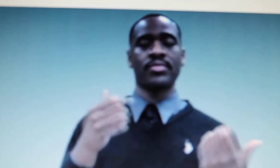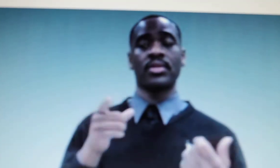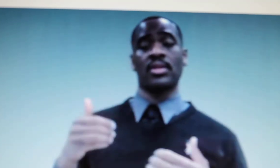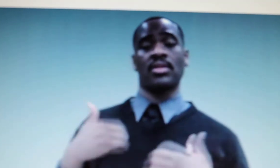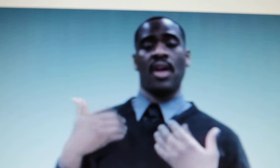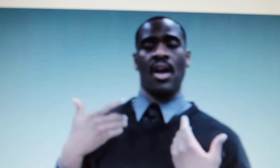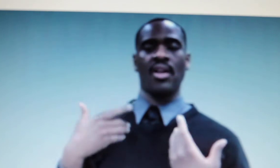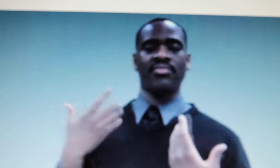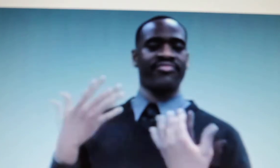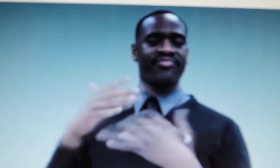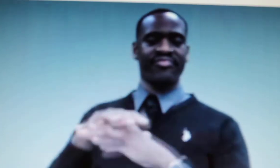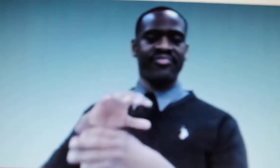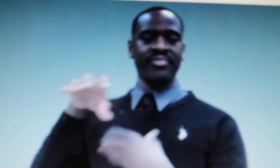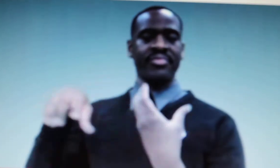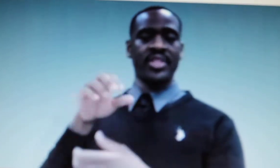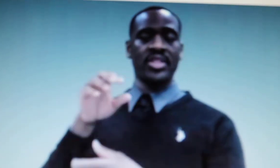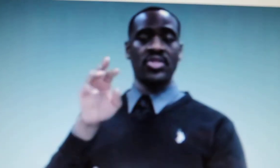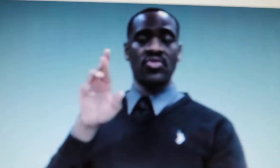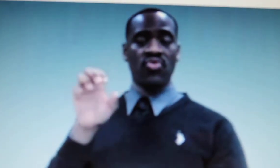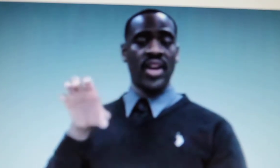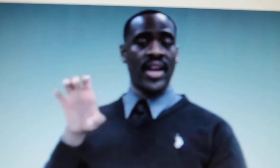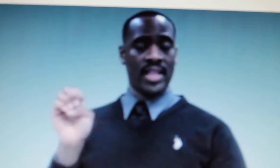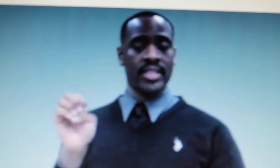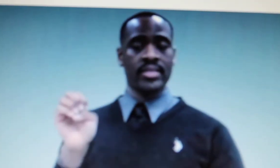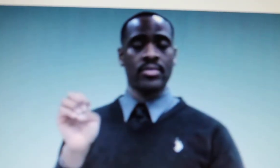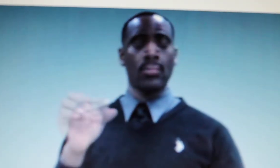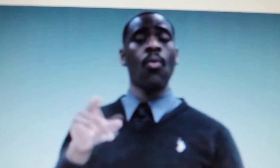55 experienced